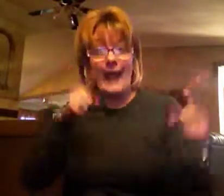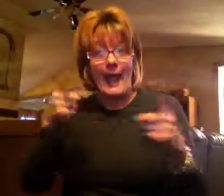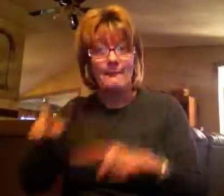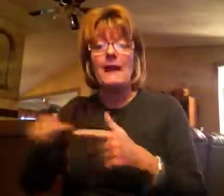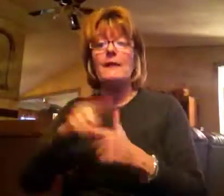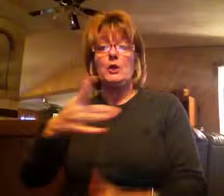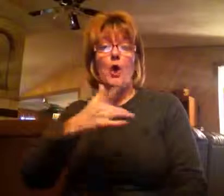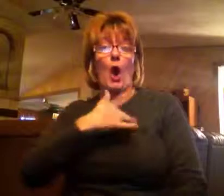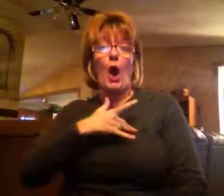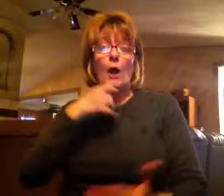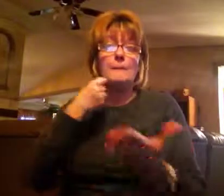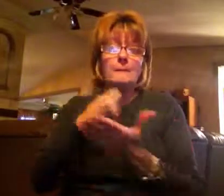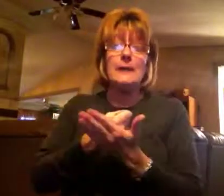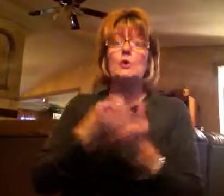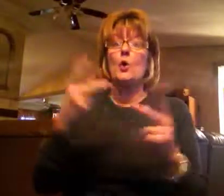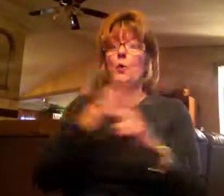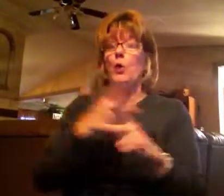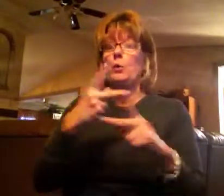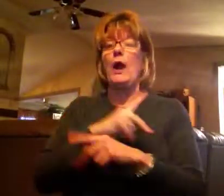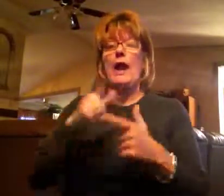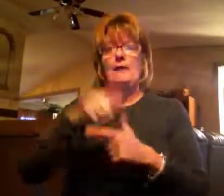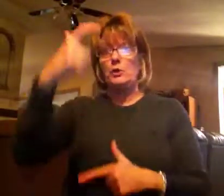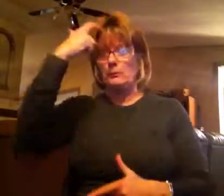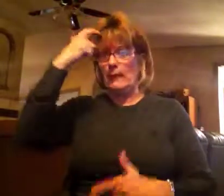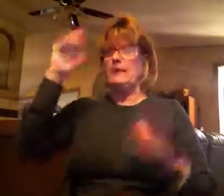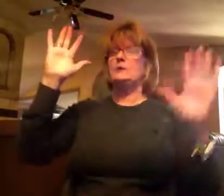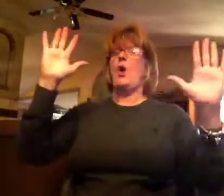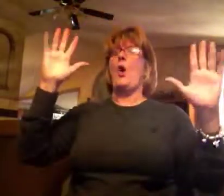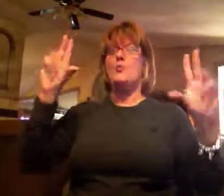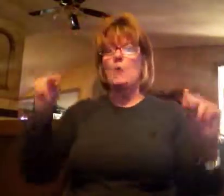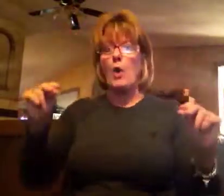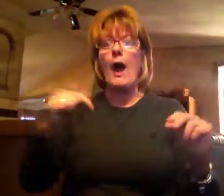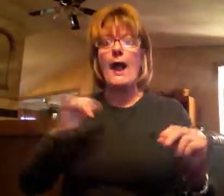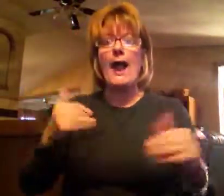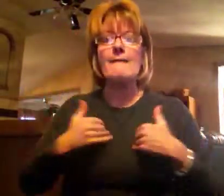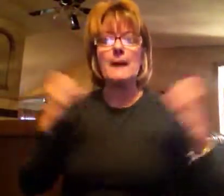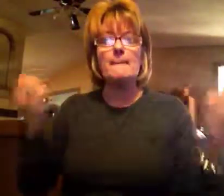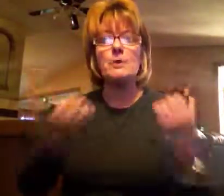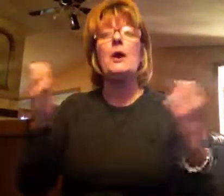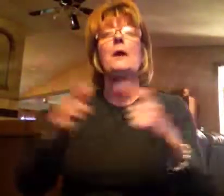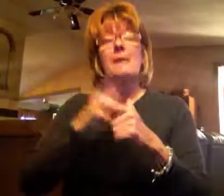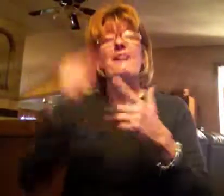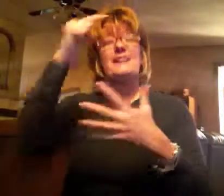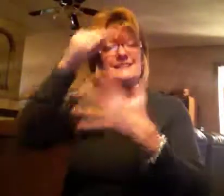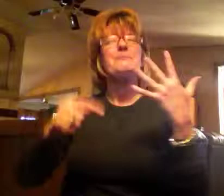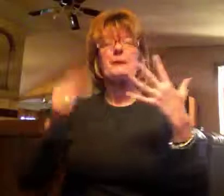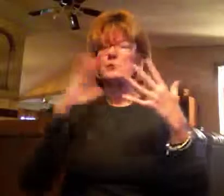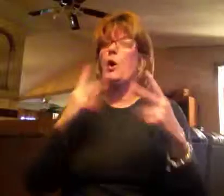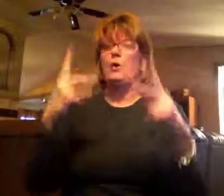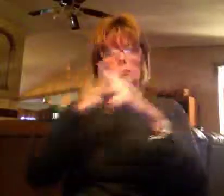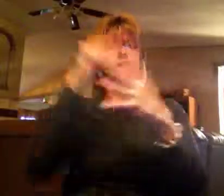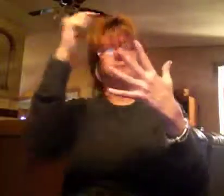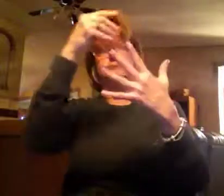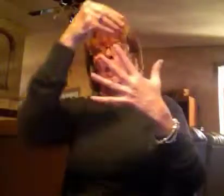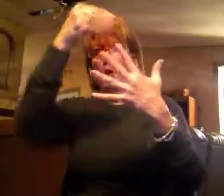as your brain reaches a higher sense of urgency. And the symptoms go on, but my main point here is that it all starts with